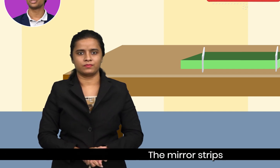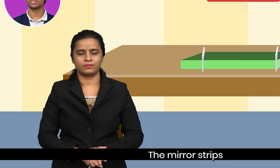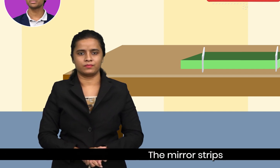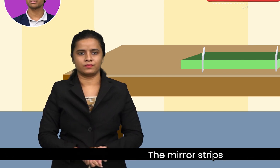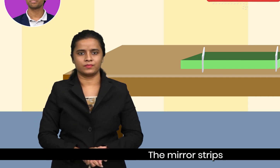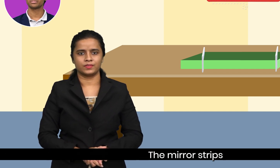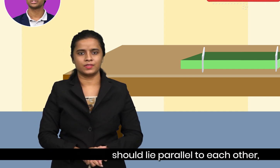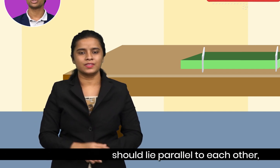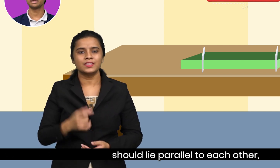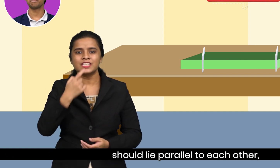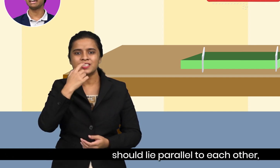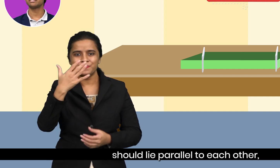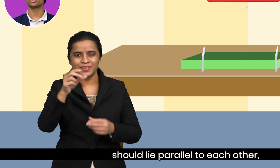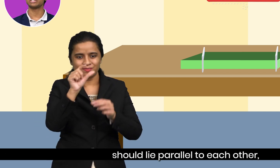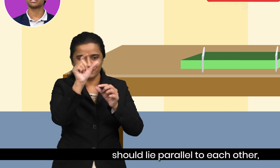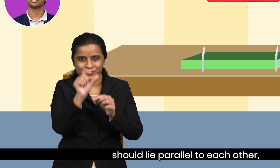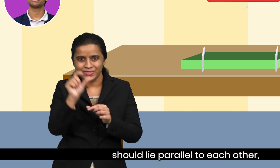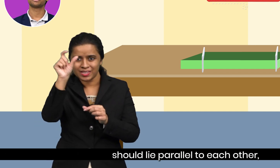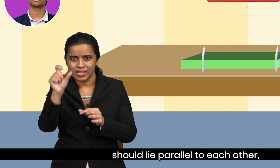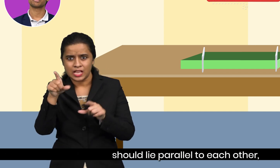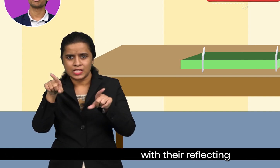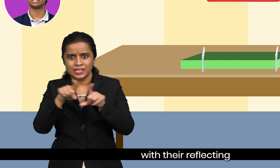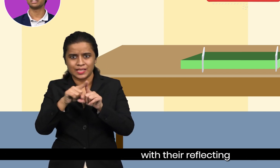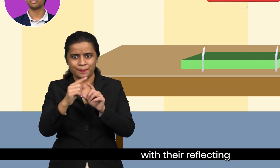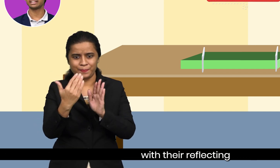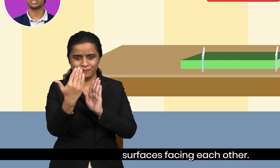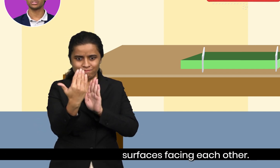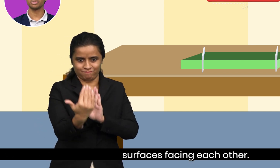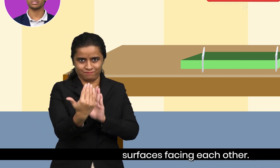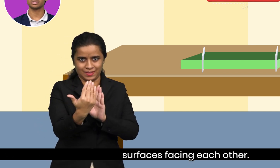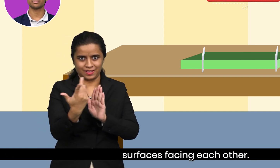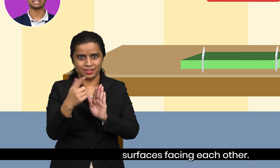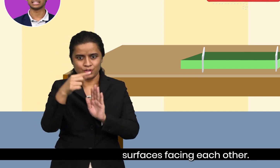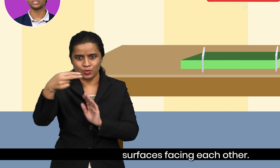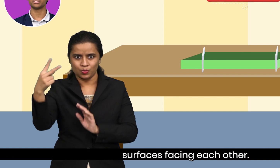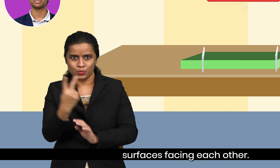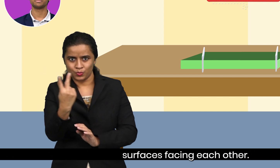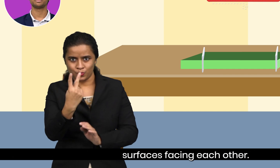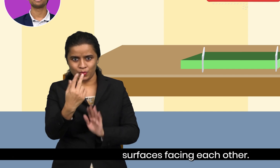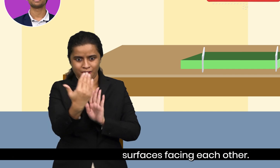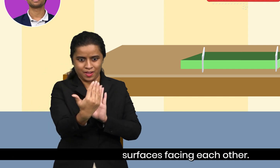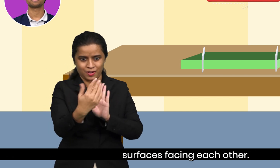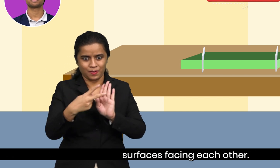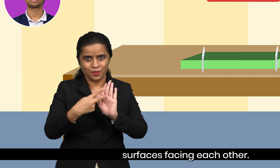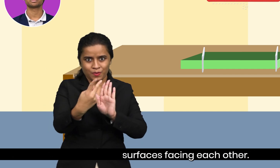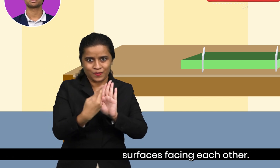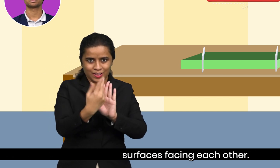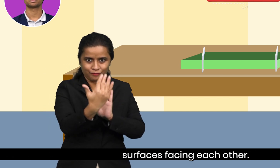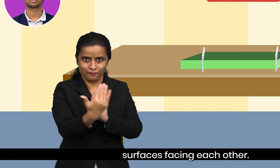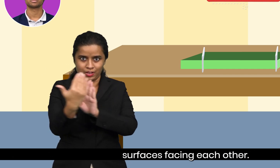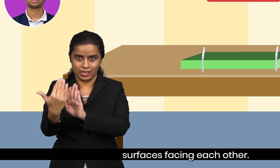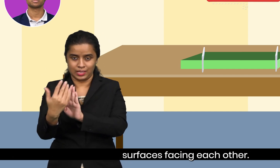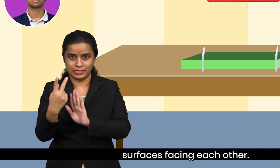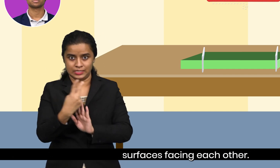The mirror strips should lie parallel to each other with their reflecting surfaces facing each other.